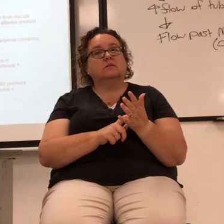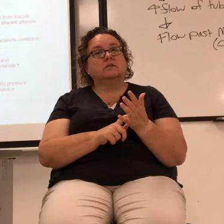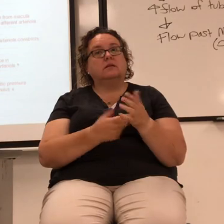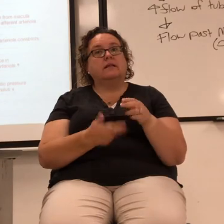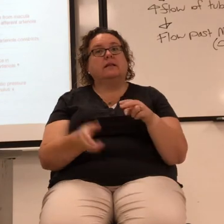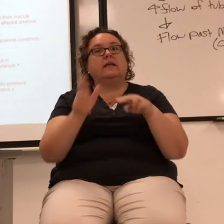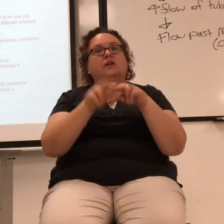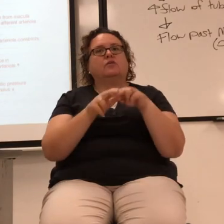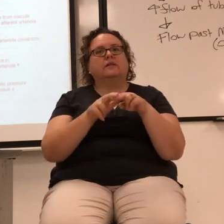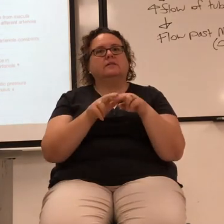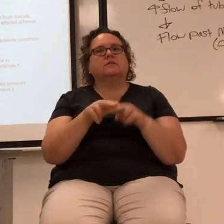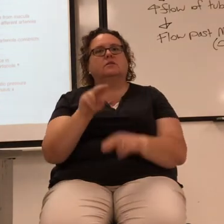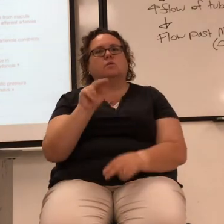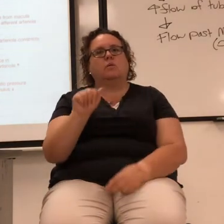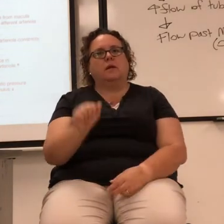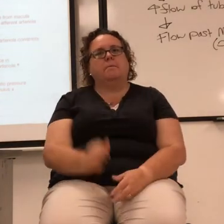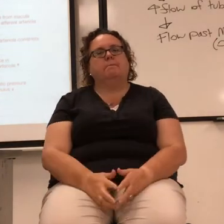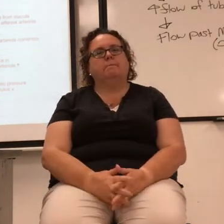increased sodium.